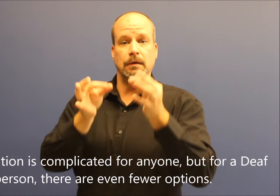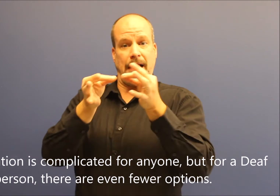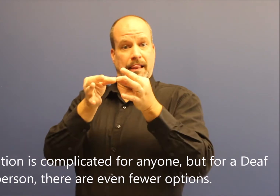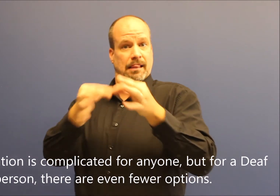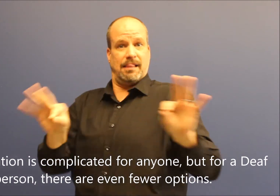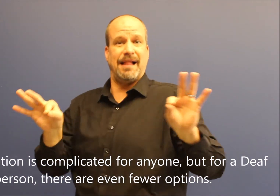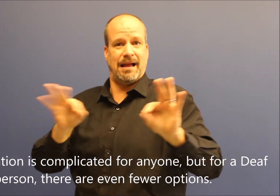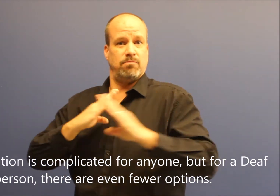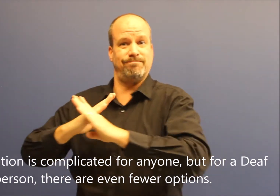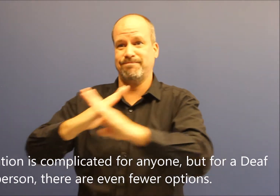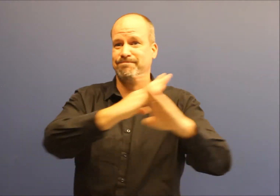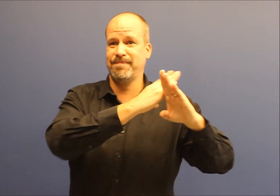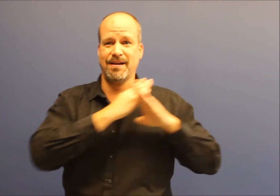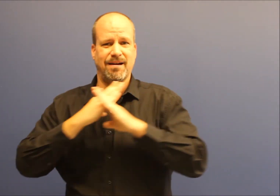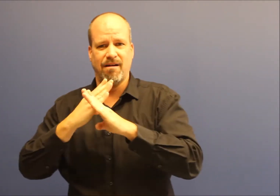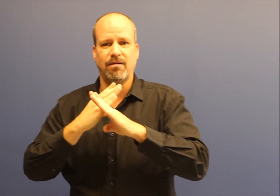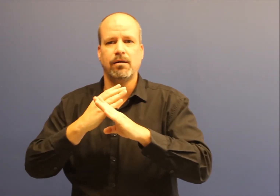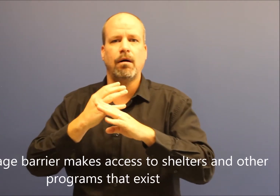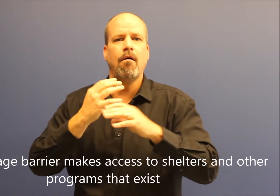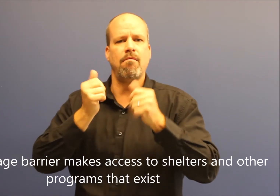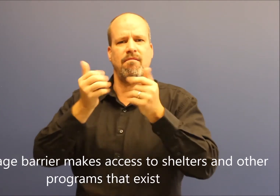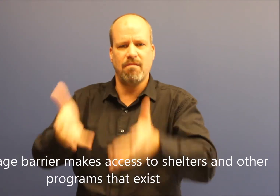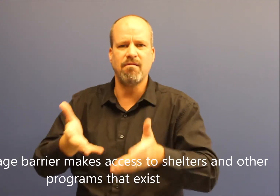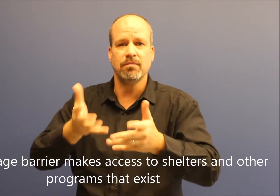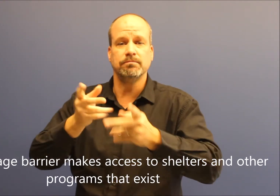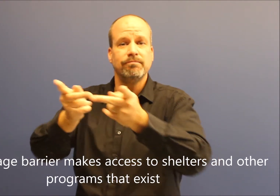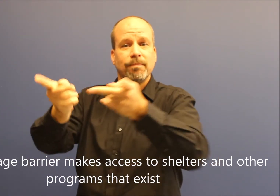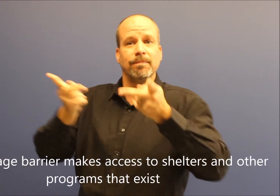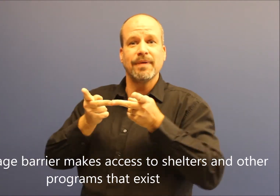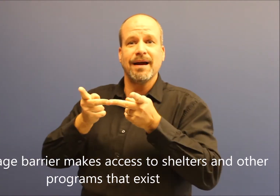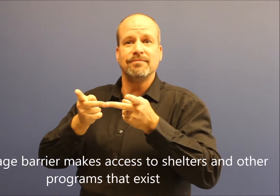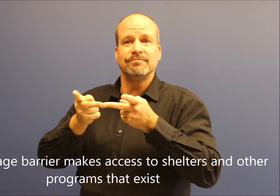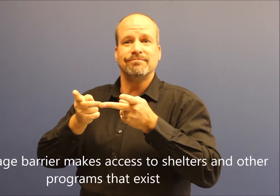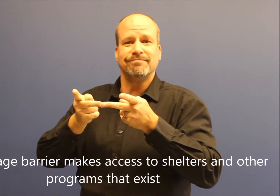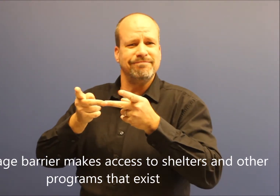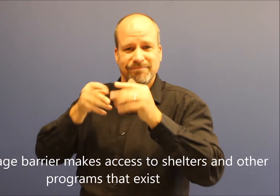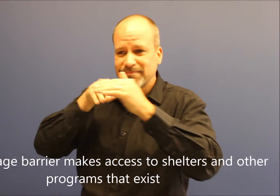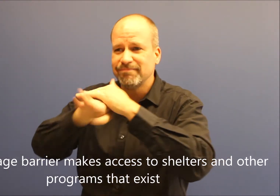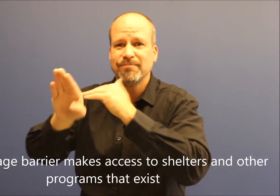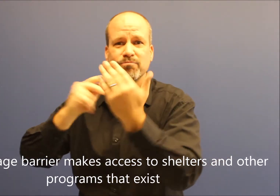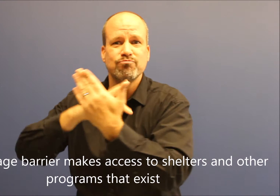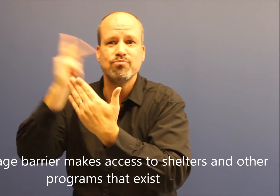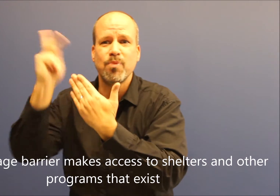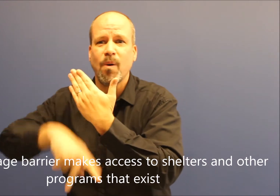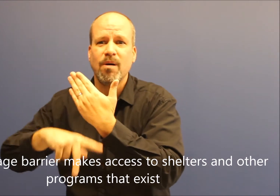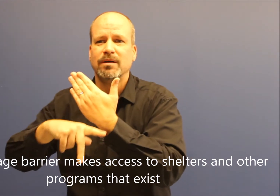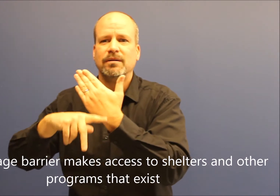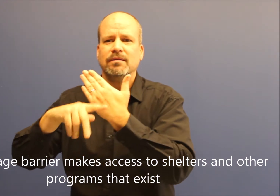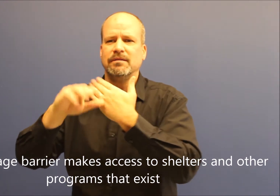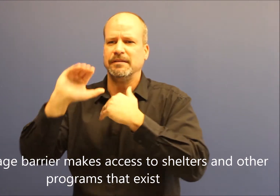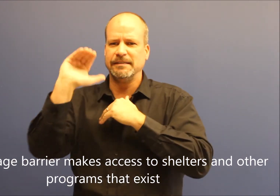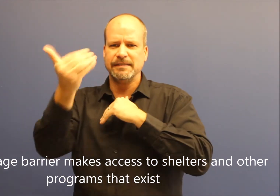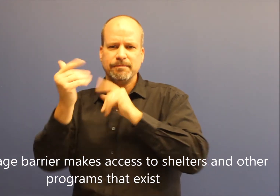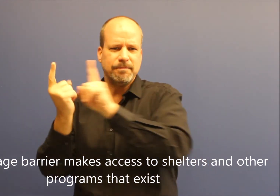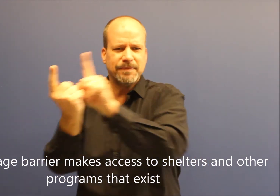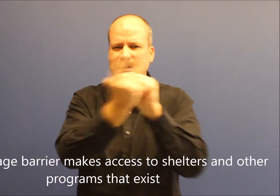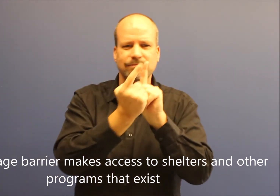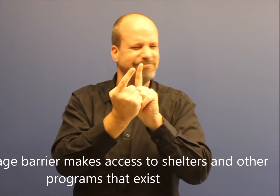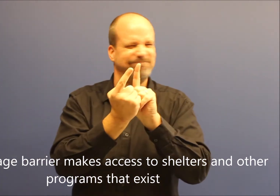options. The language barrier makes access to shelters and other programs that